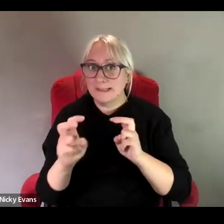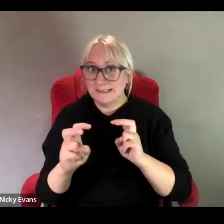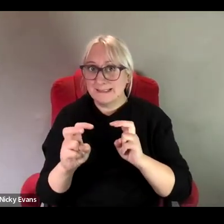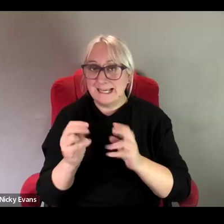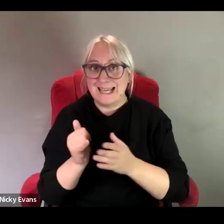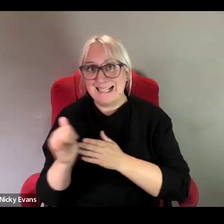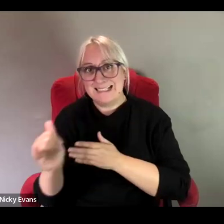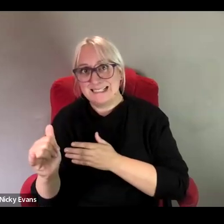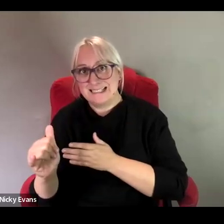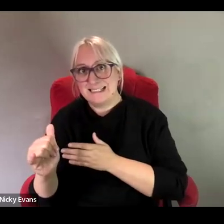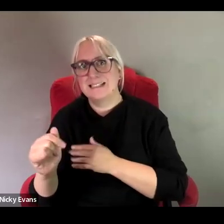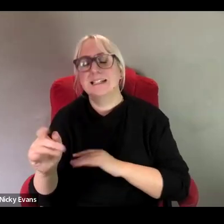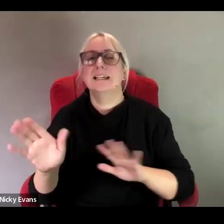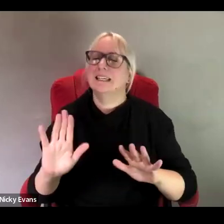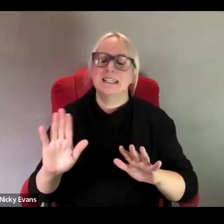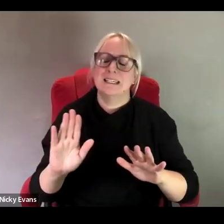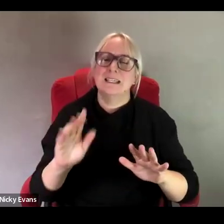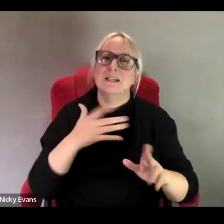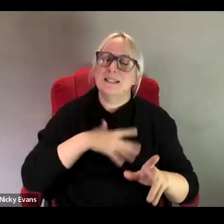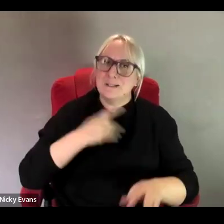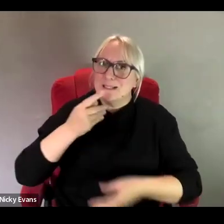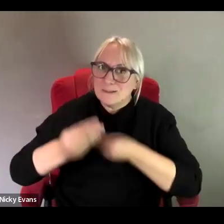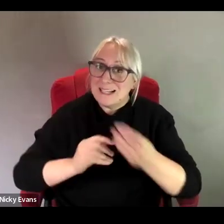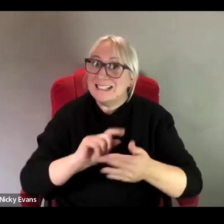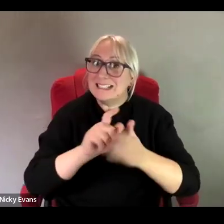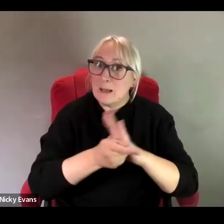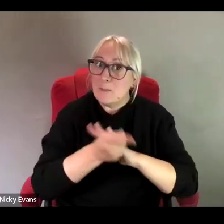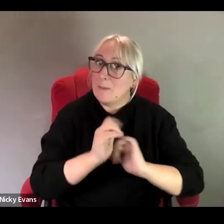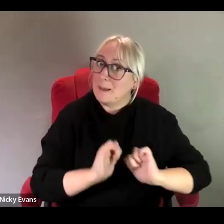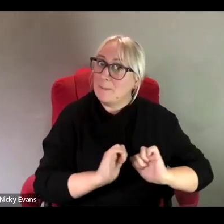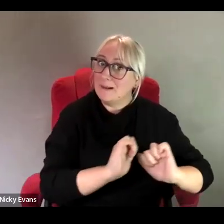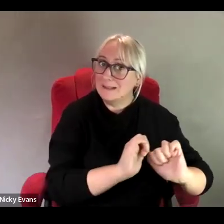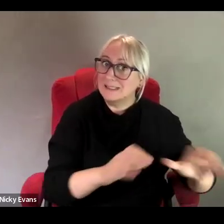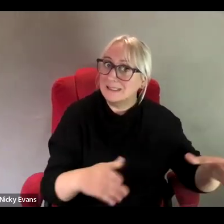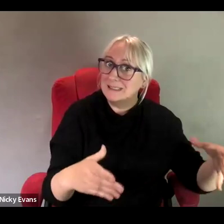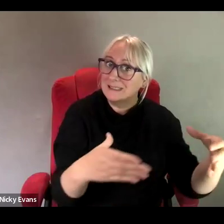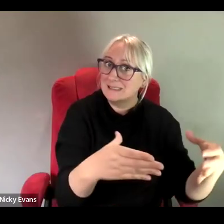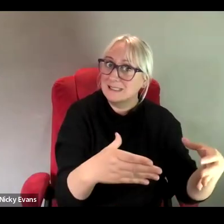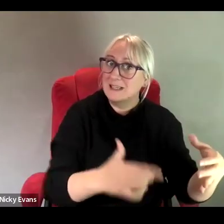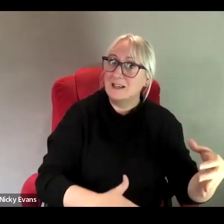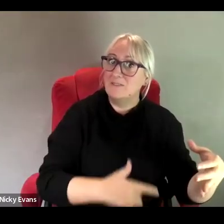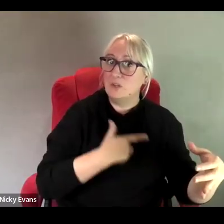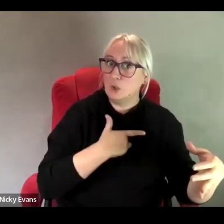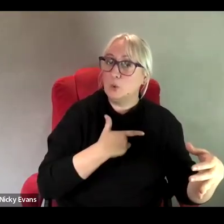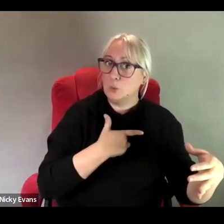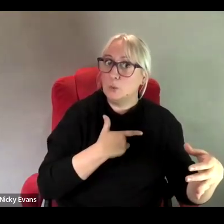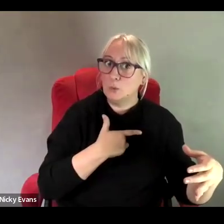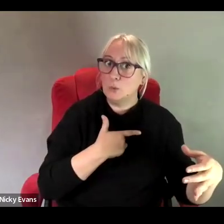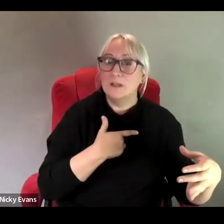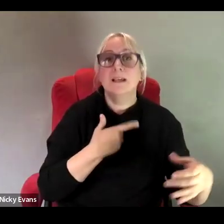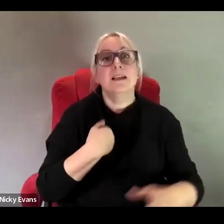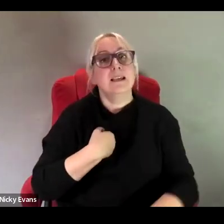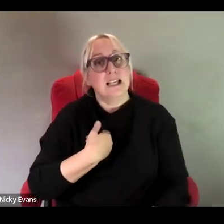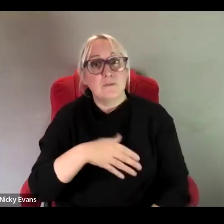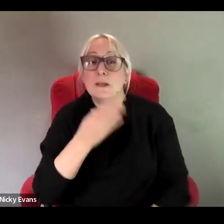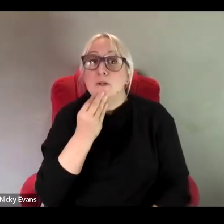kind of countering it from the disabled people's side is really important. And the one of the ones that I've been using a lot recently in